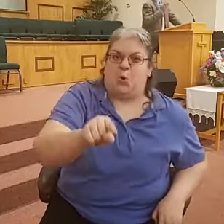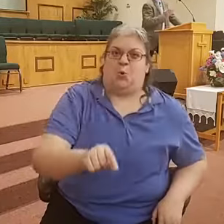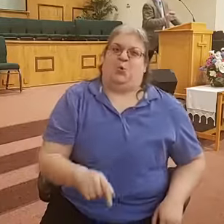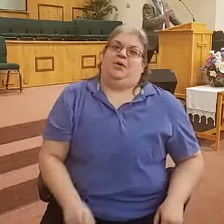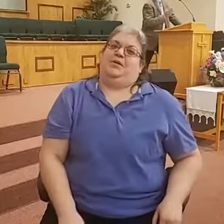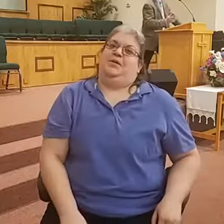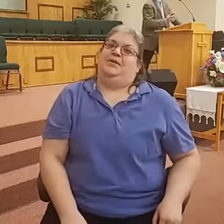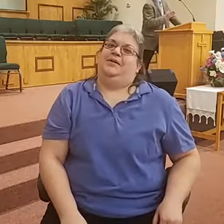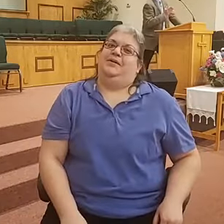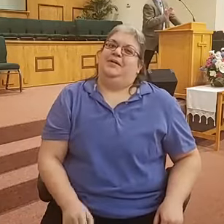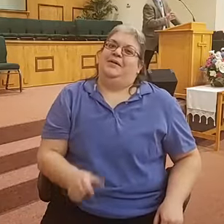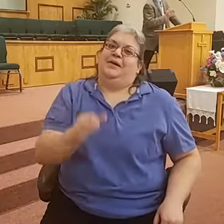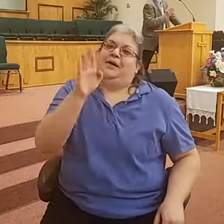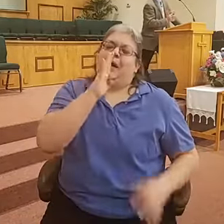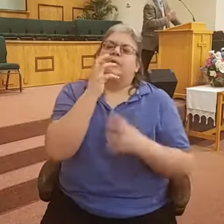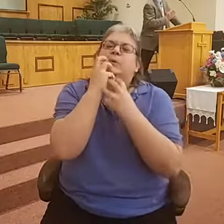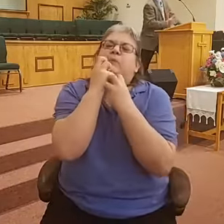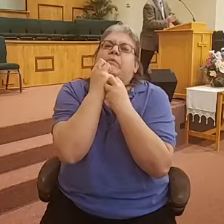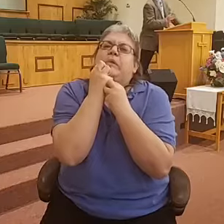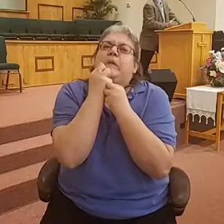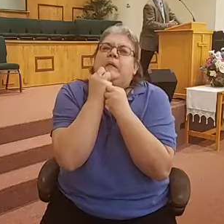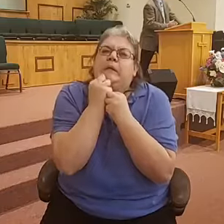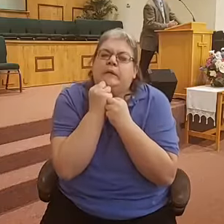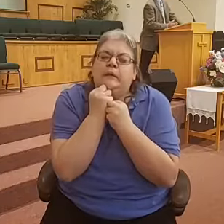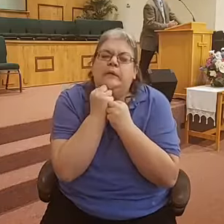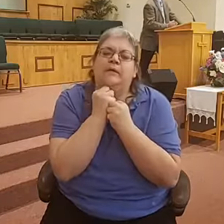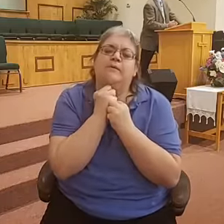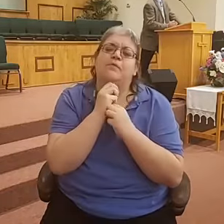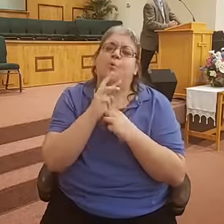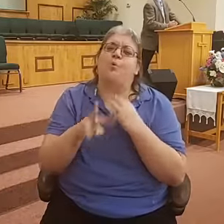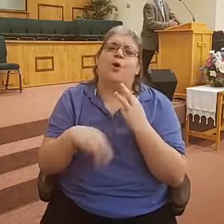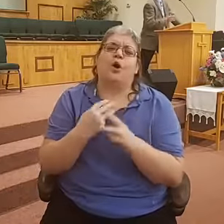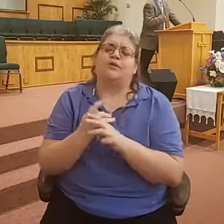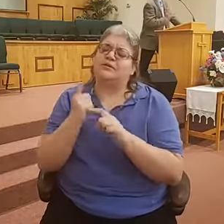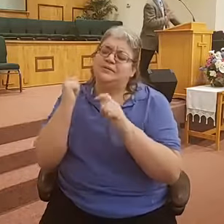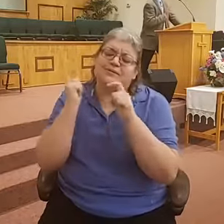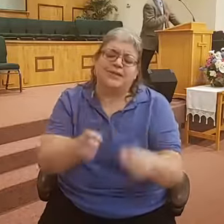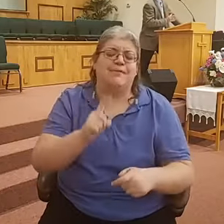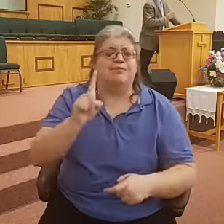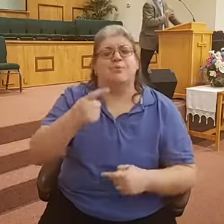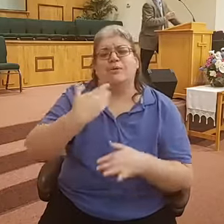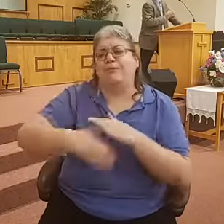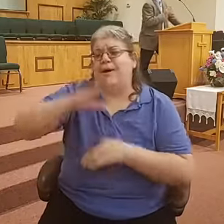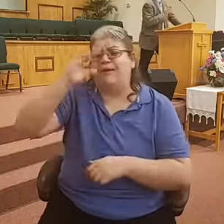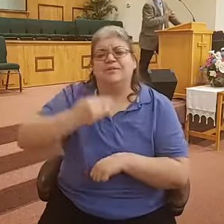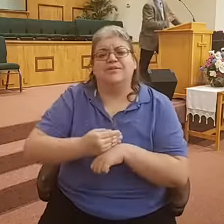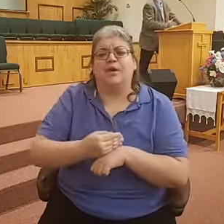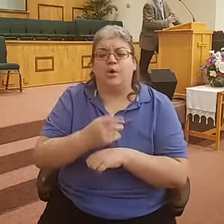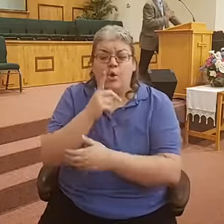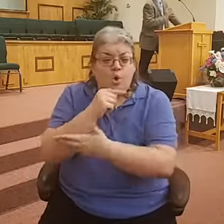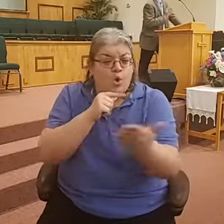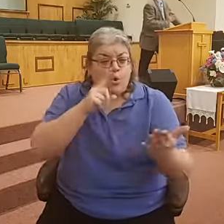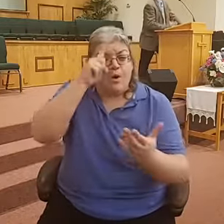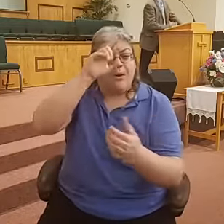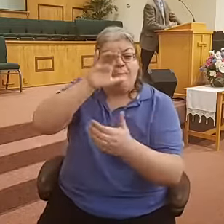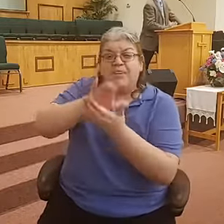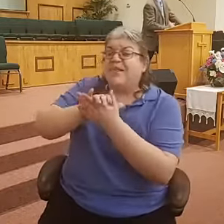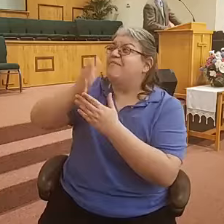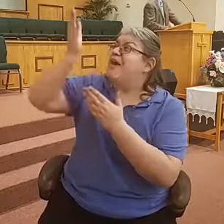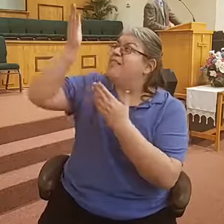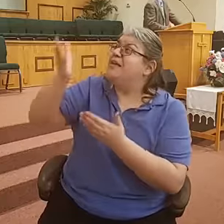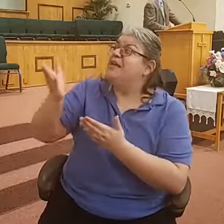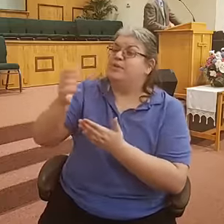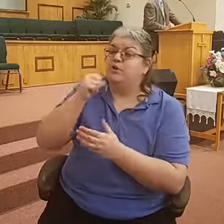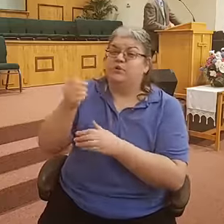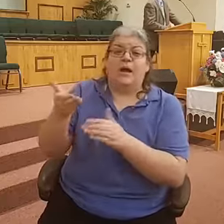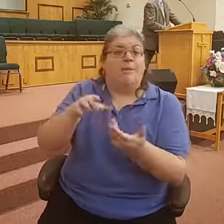God so loved the world that he gave his only begotten Son, that whosoever believes on him should not perish but have everlasting